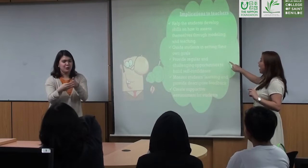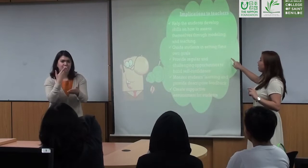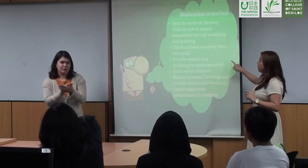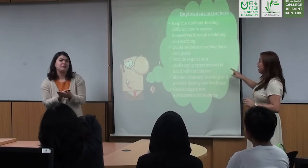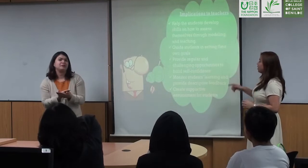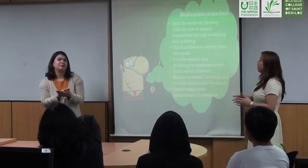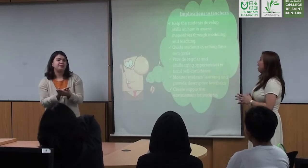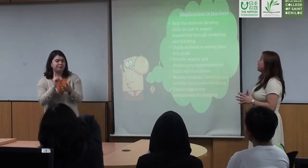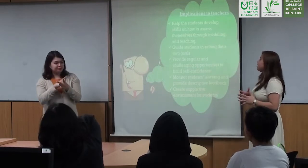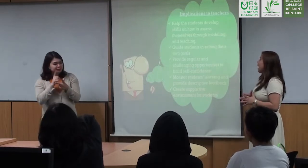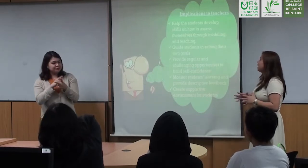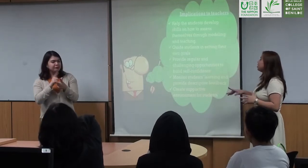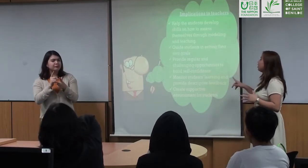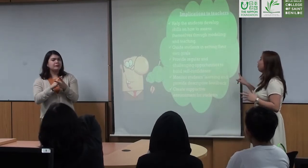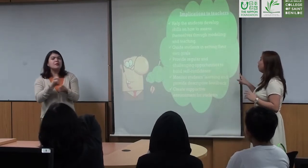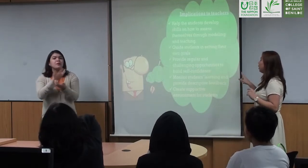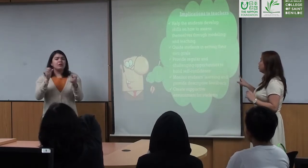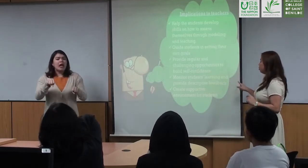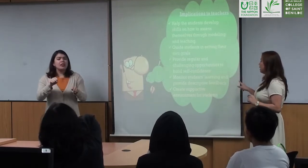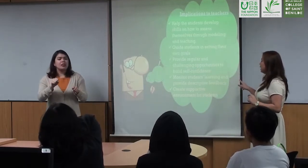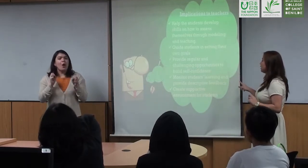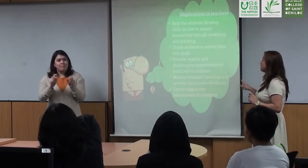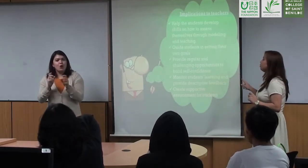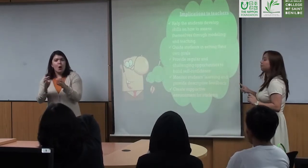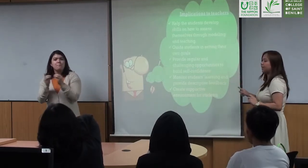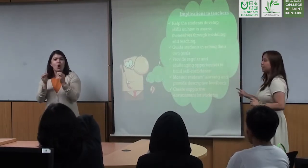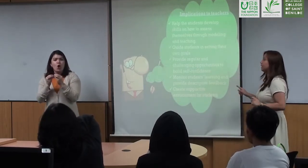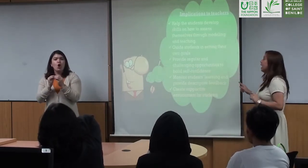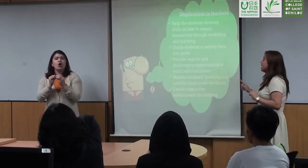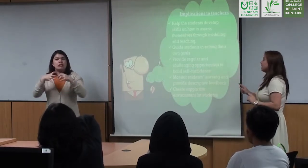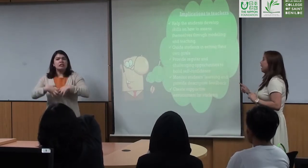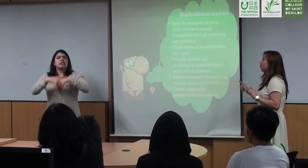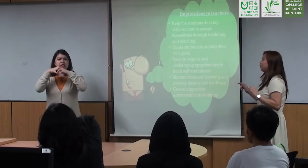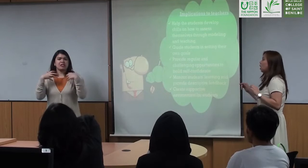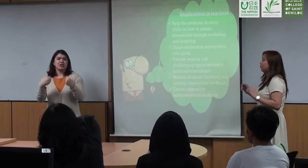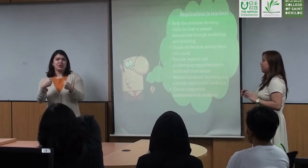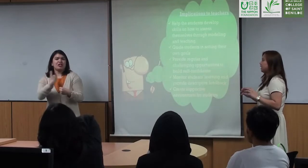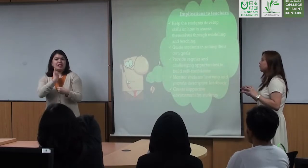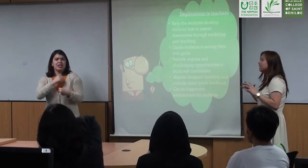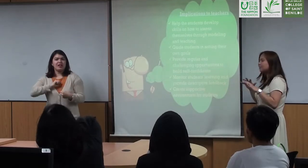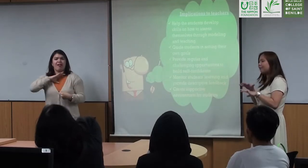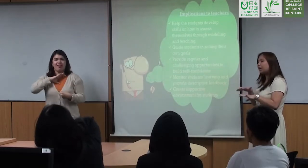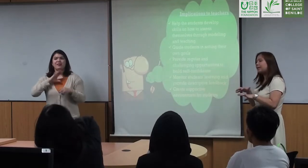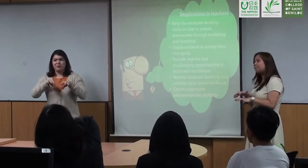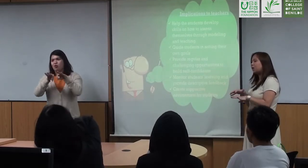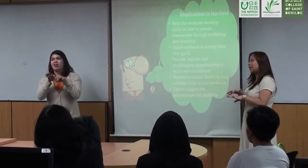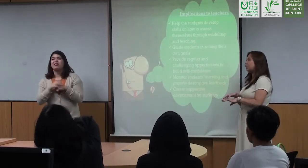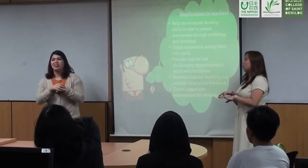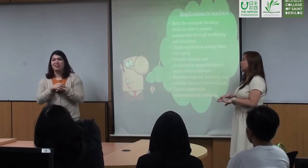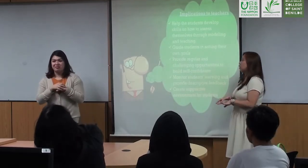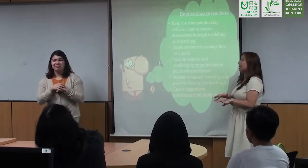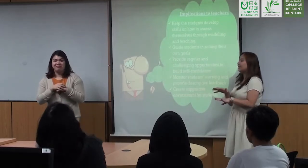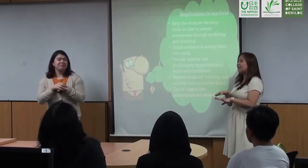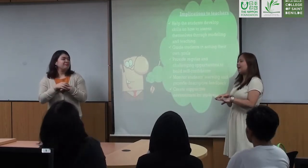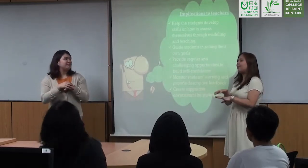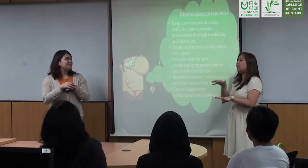and then provide regular and challenging opportunities to build self-confidence. So it's very